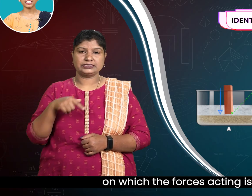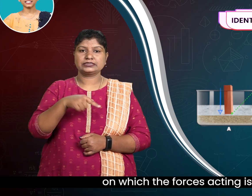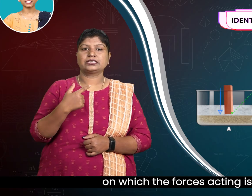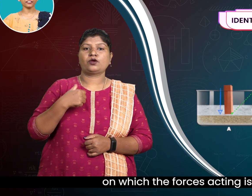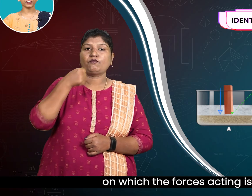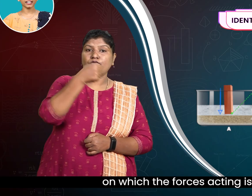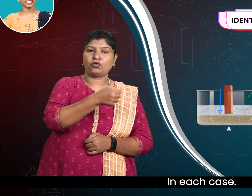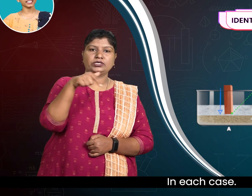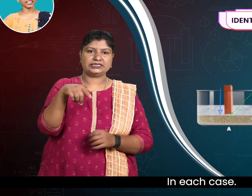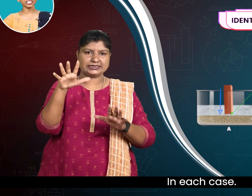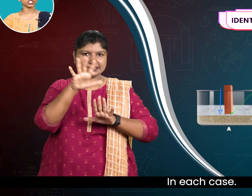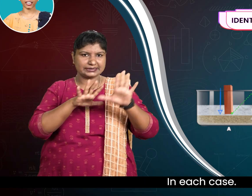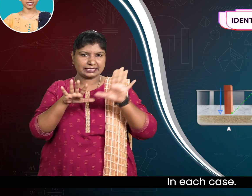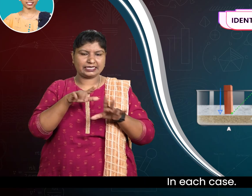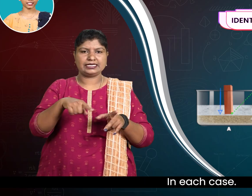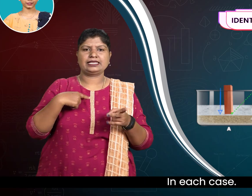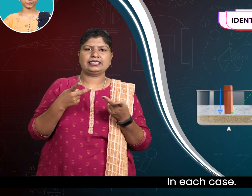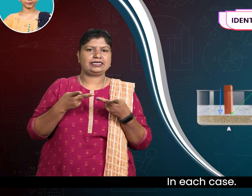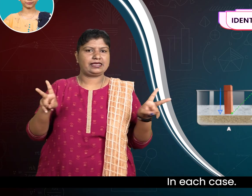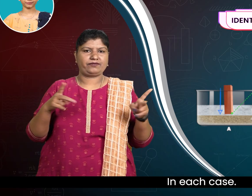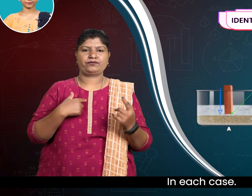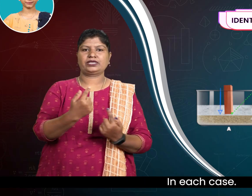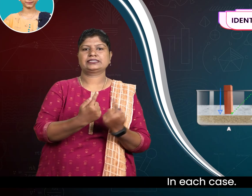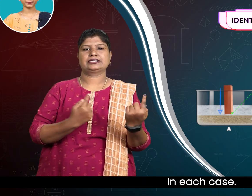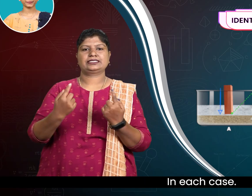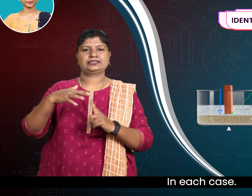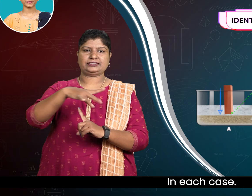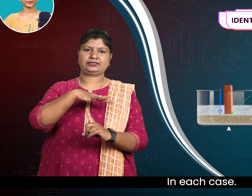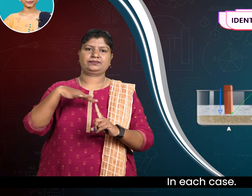acting is different in each case.